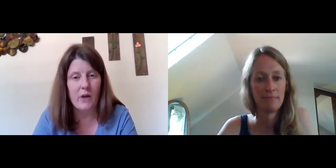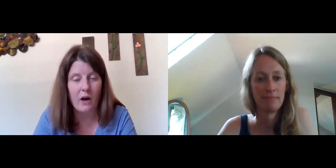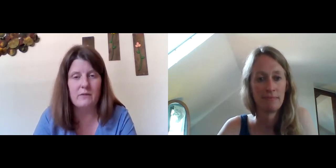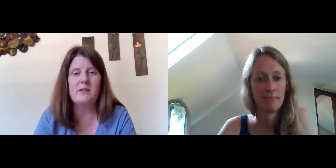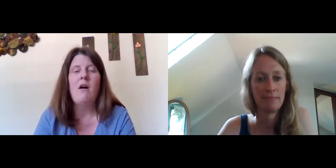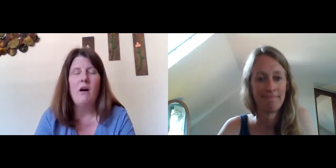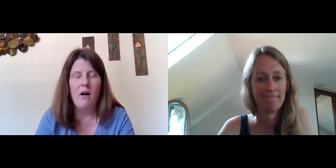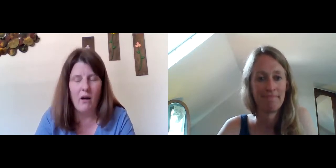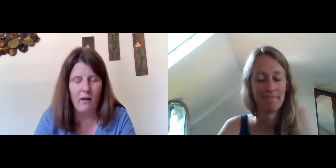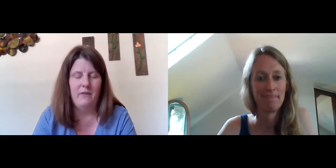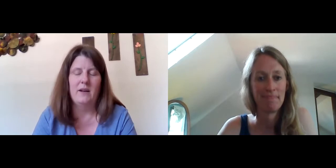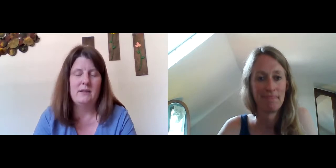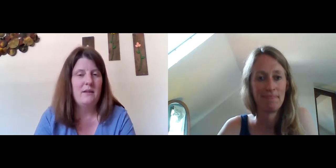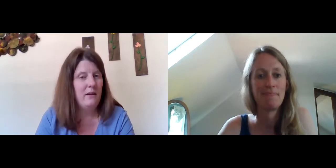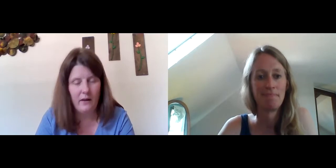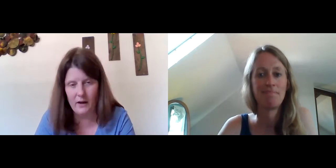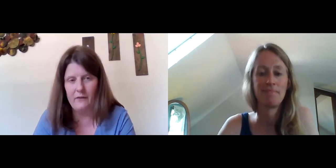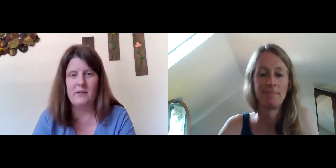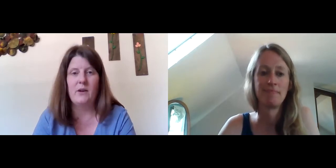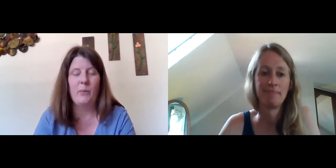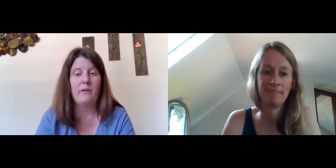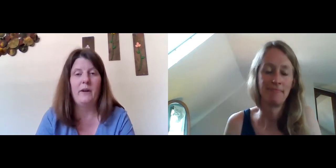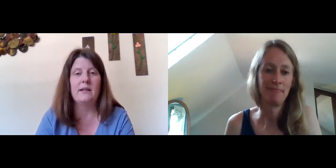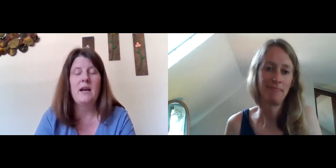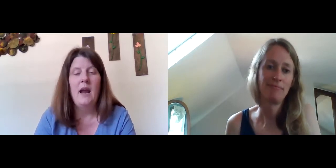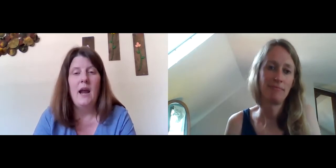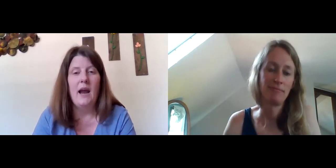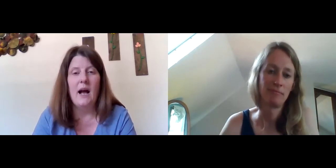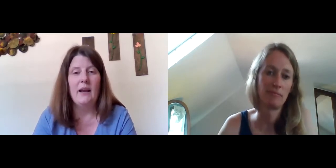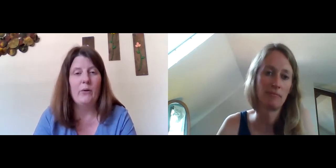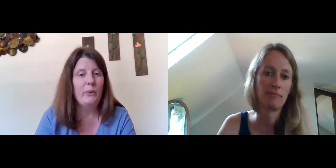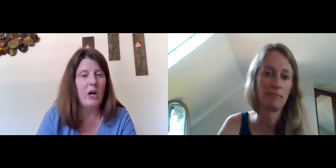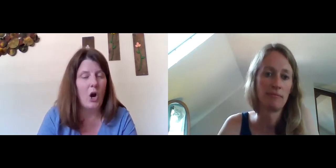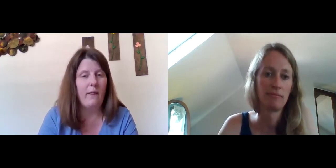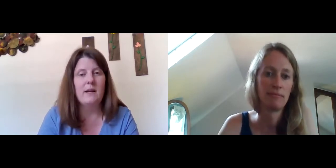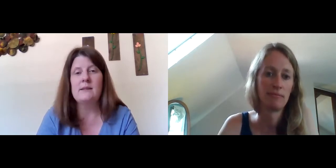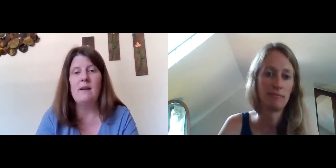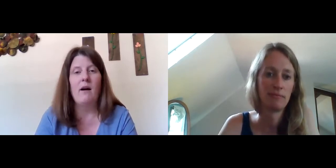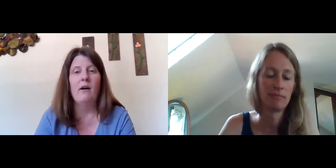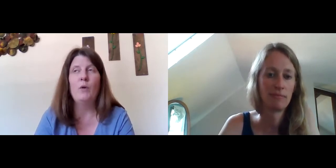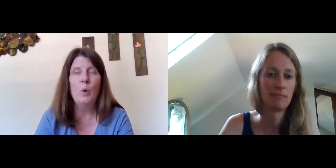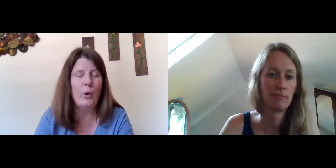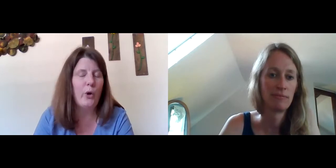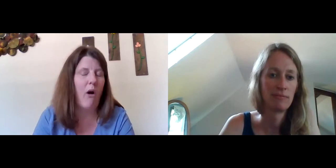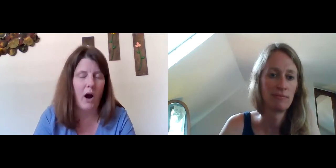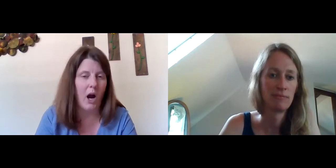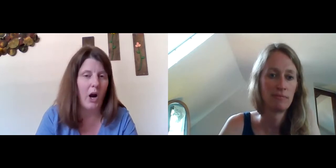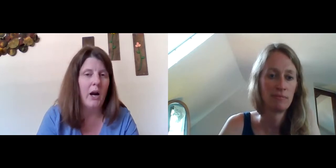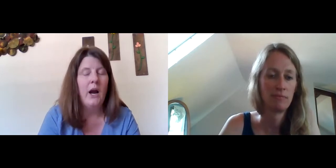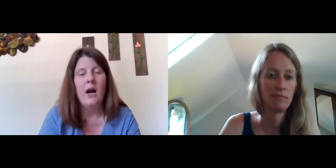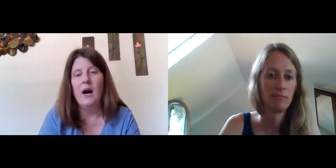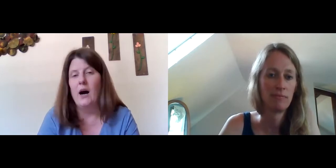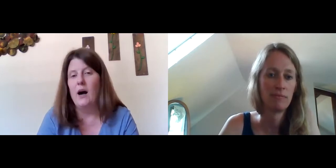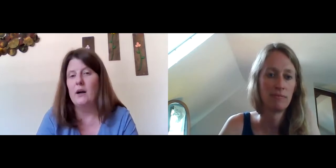Jesus loves all of us. None of us are perfect. And regardless of who you